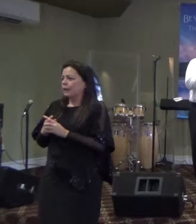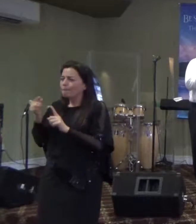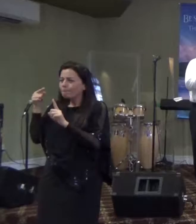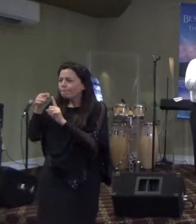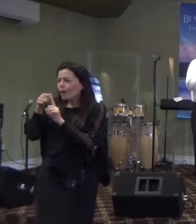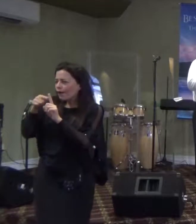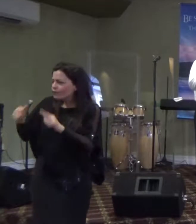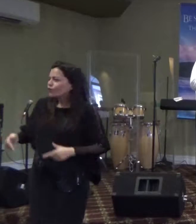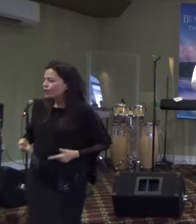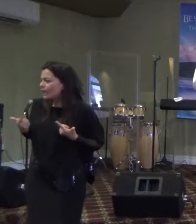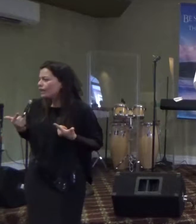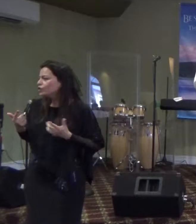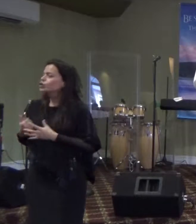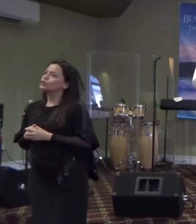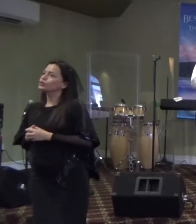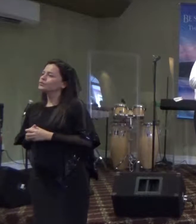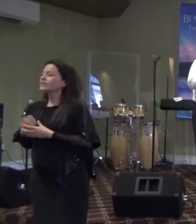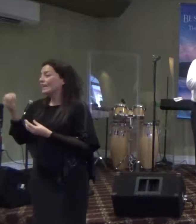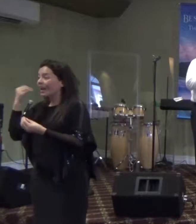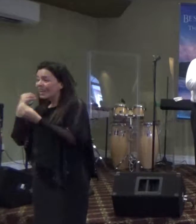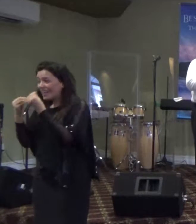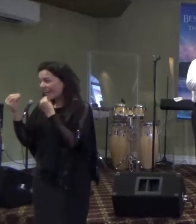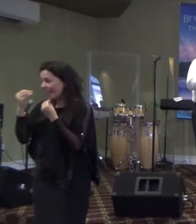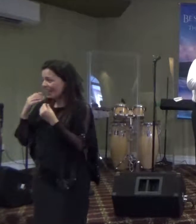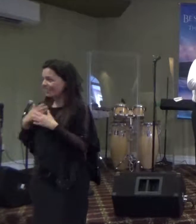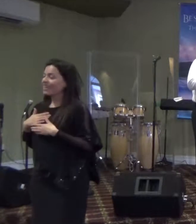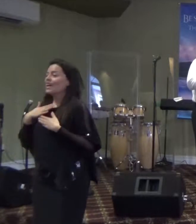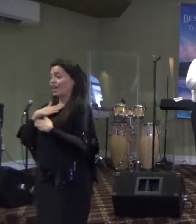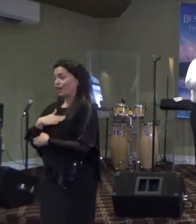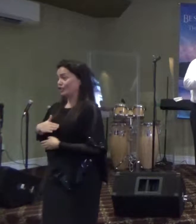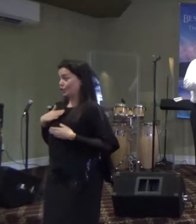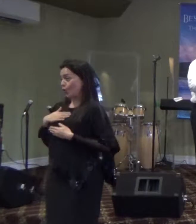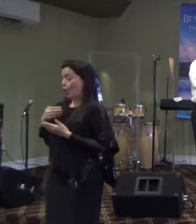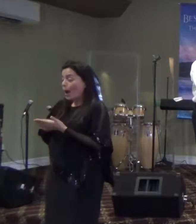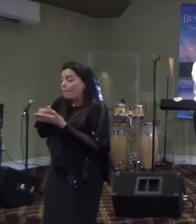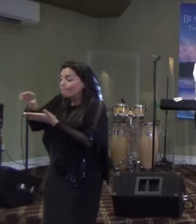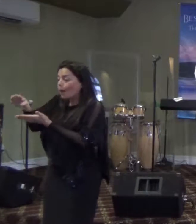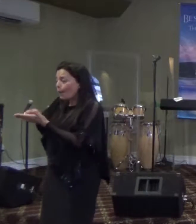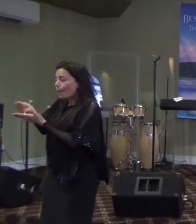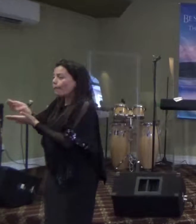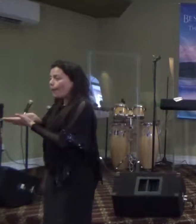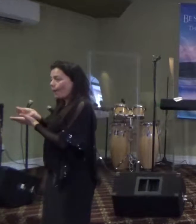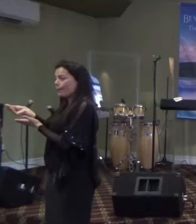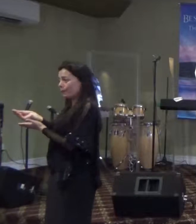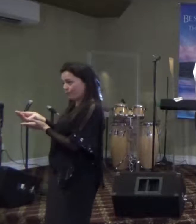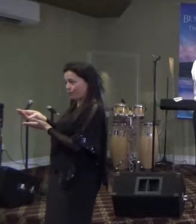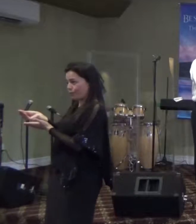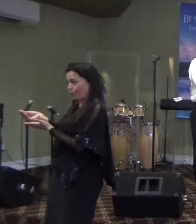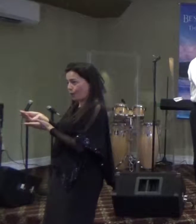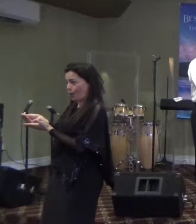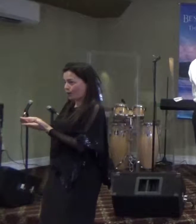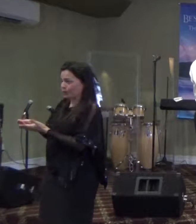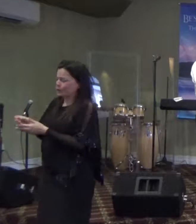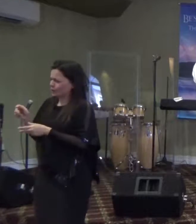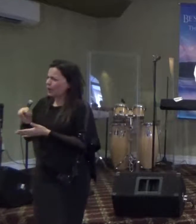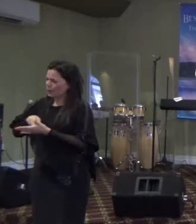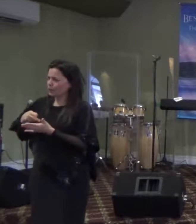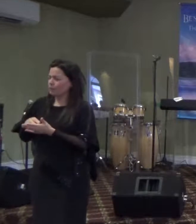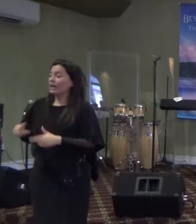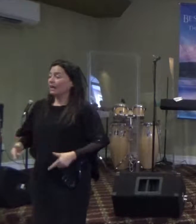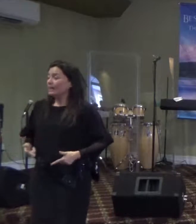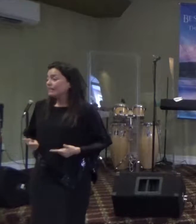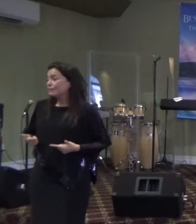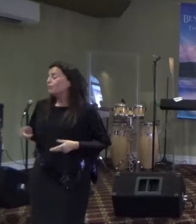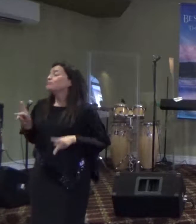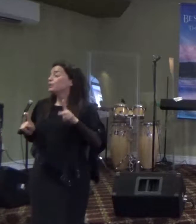have fun. vive para amasar cosas He materiales, lives to gain material things. vive para sí, He lives for himself.